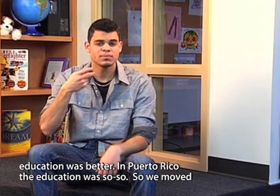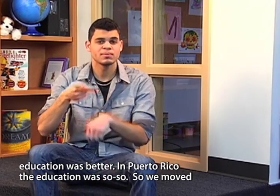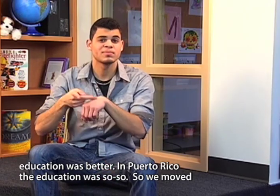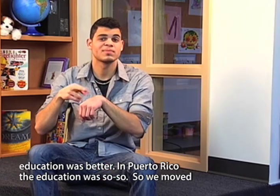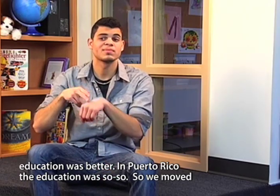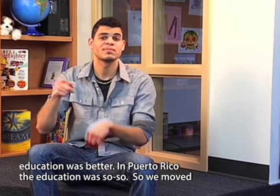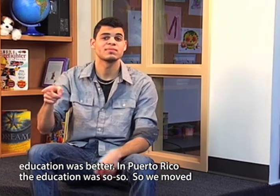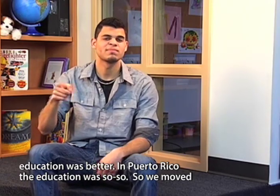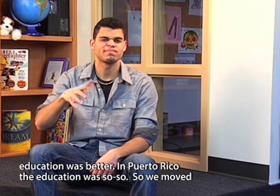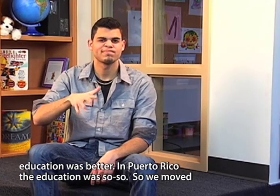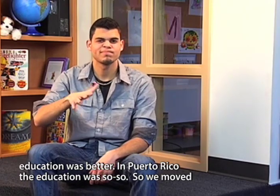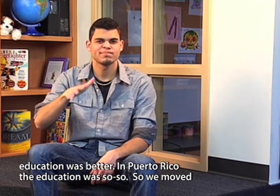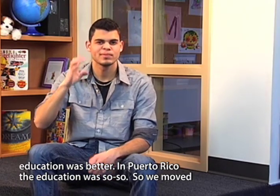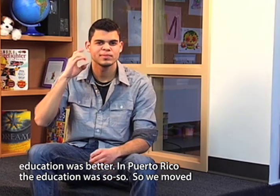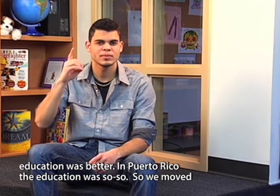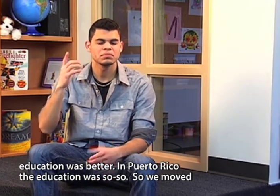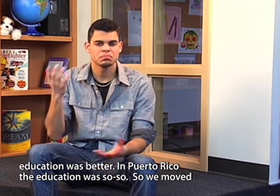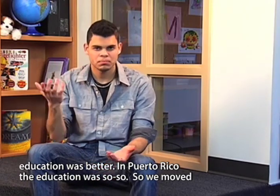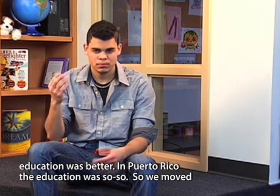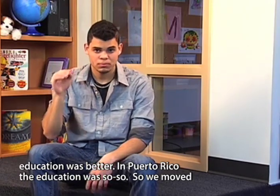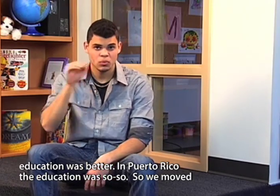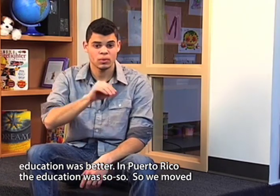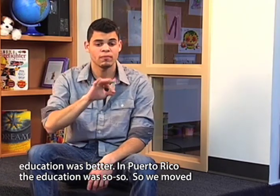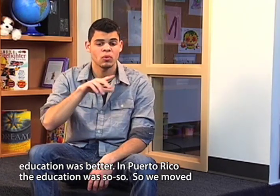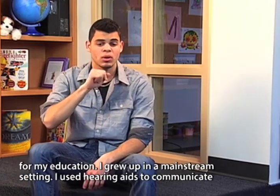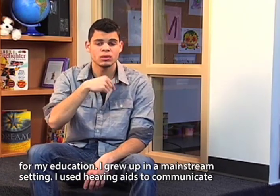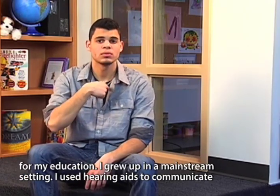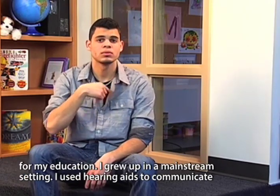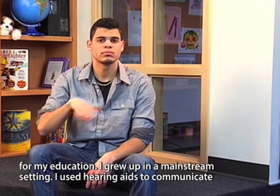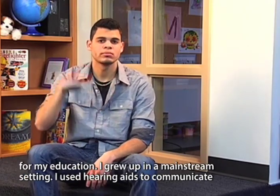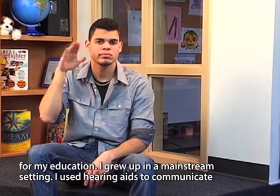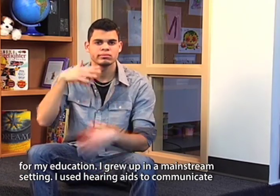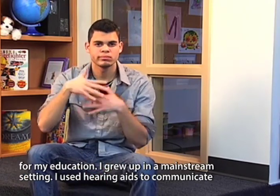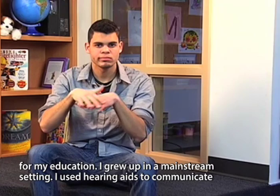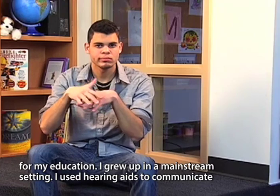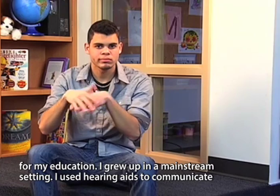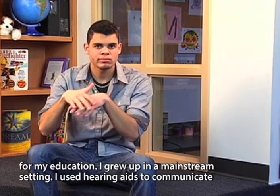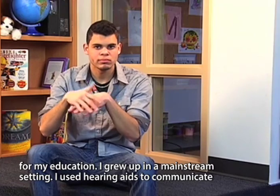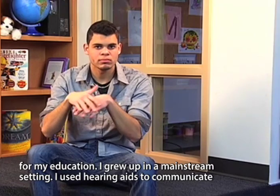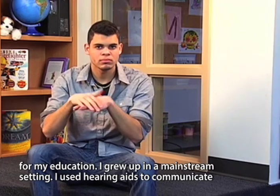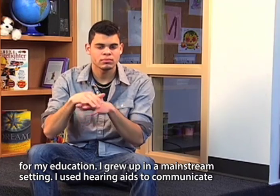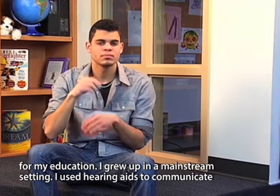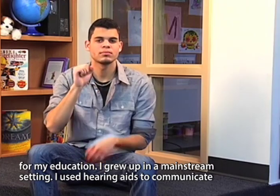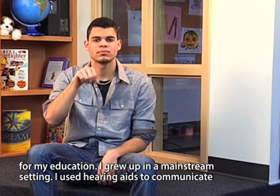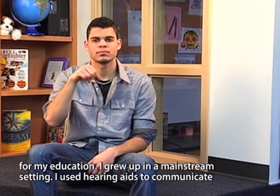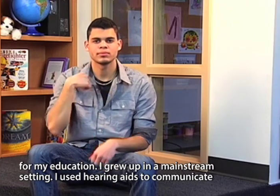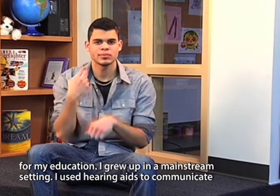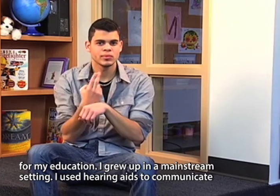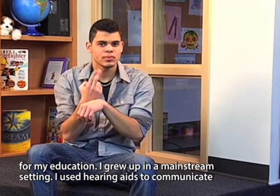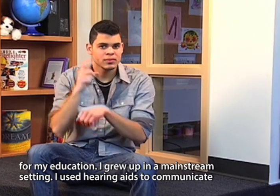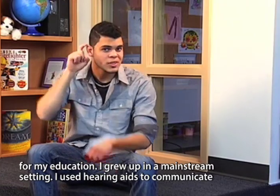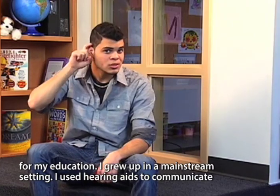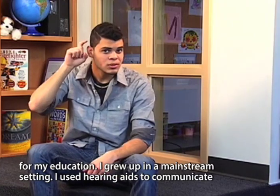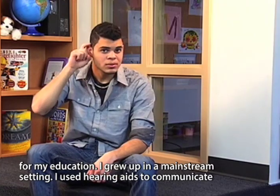In Puerto Rico, the education was so-so. So we moved for my education. I grew up in a mainstream setting. I used hearing